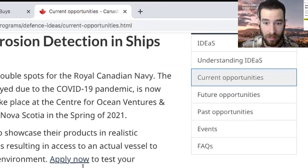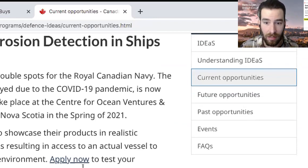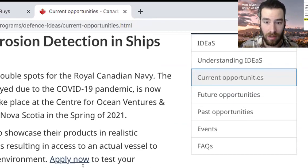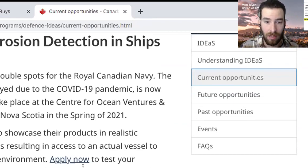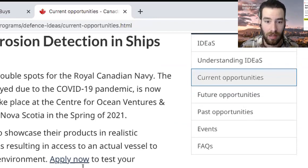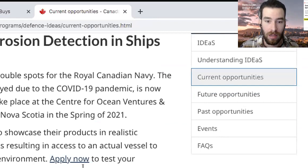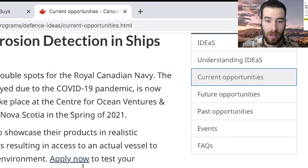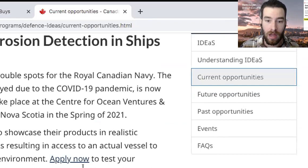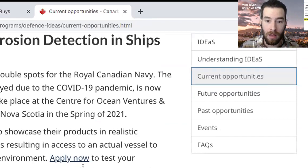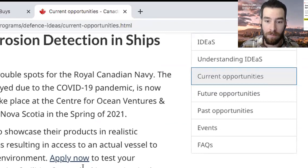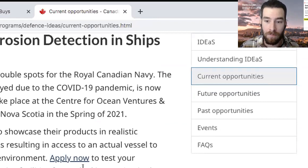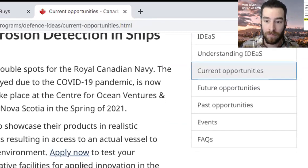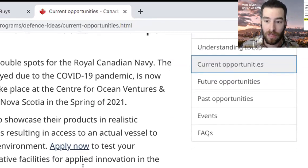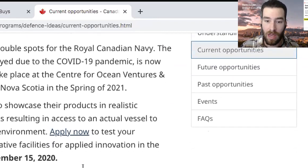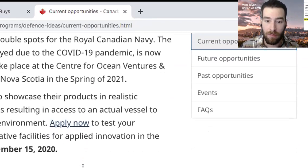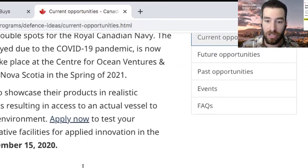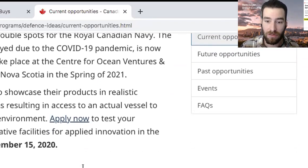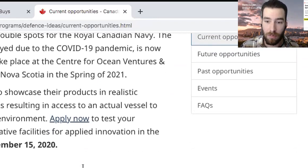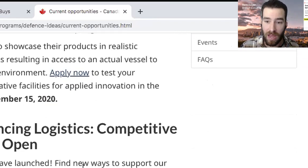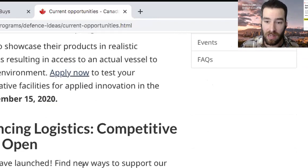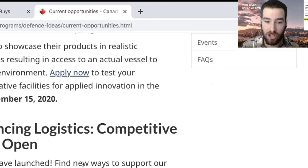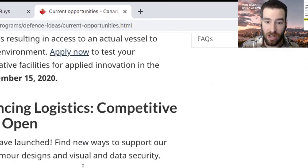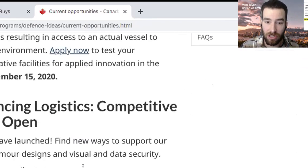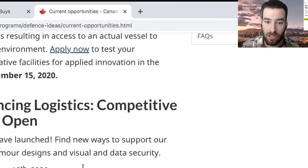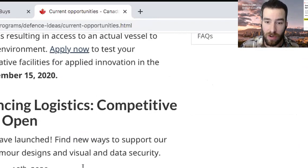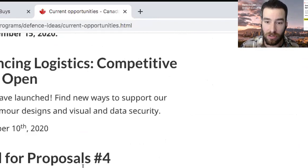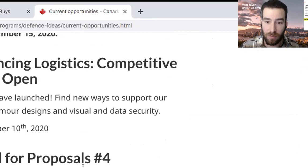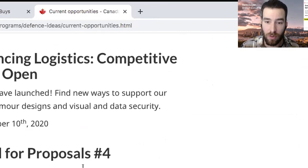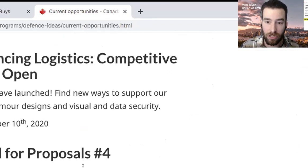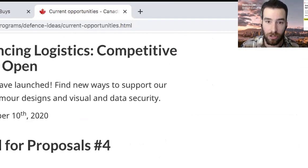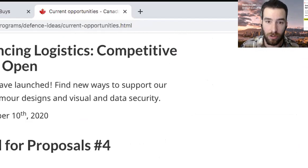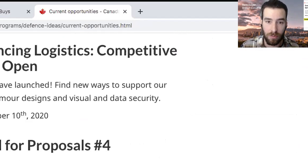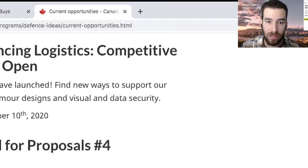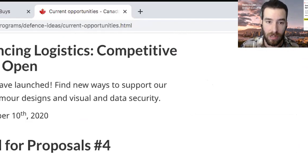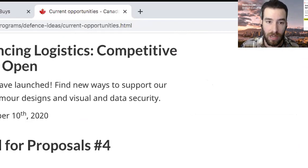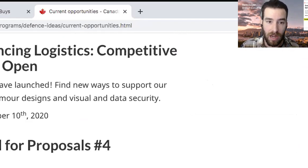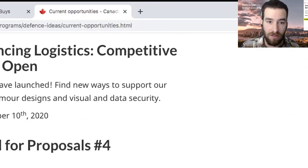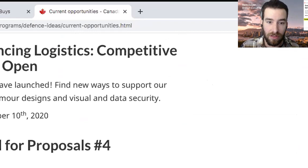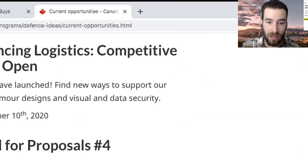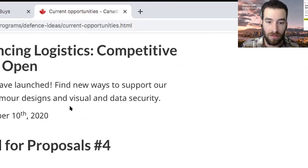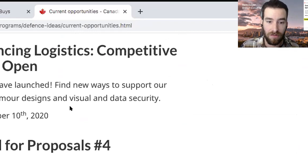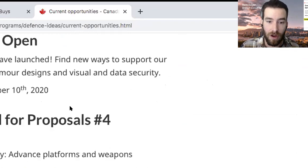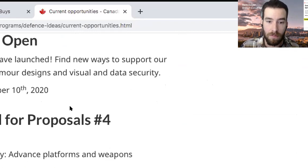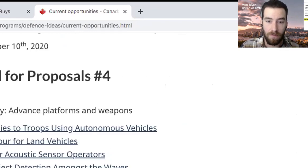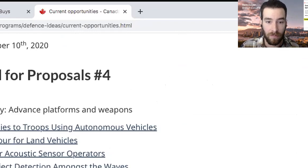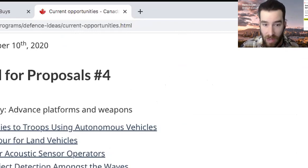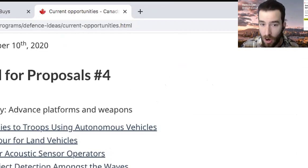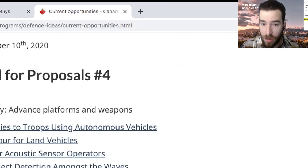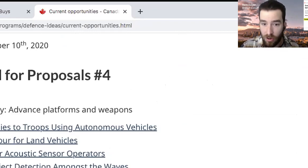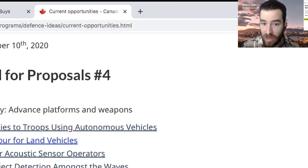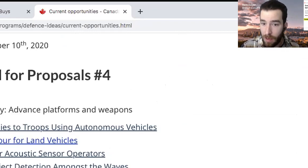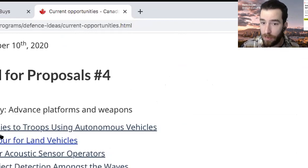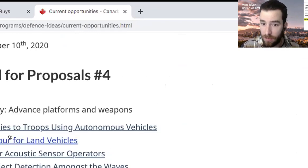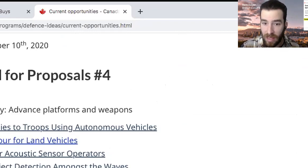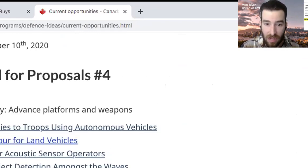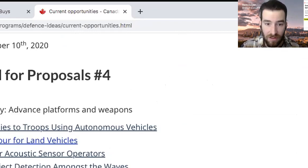behind. And a bunch of competitive challenges around supporting troops. Everything from,